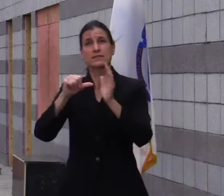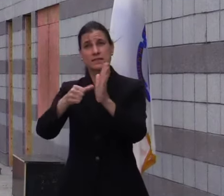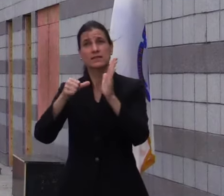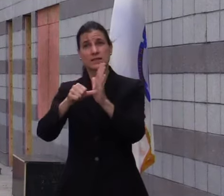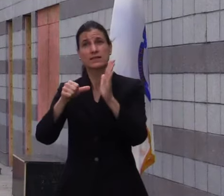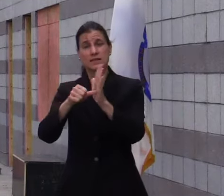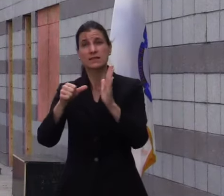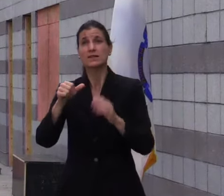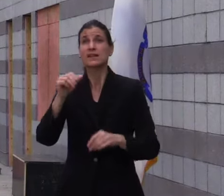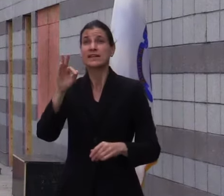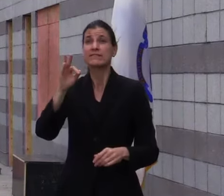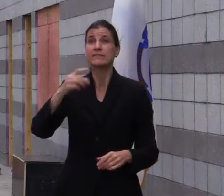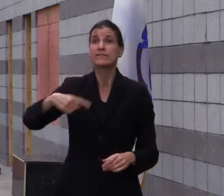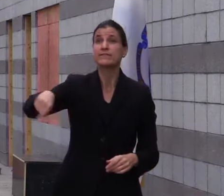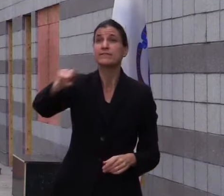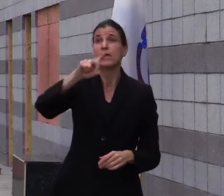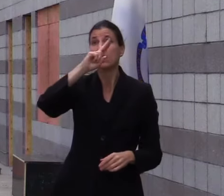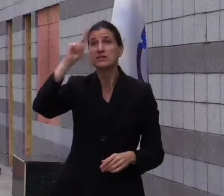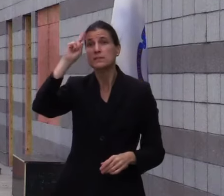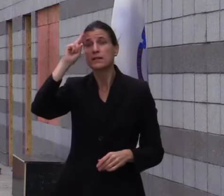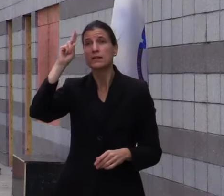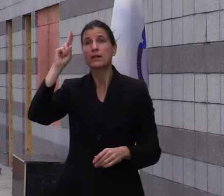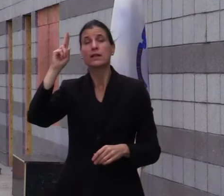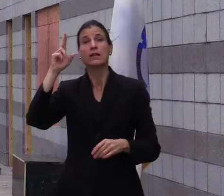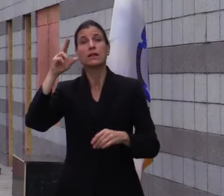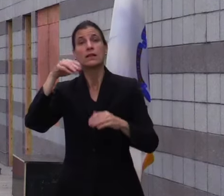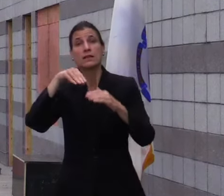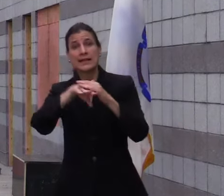one at a time, or the systems,